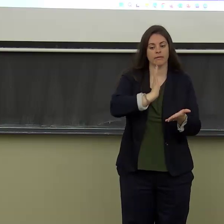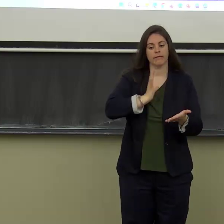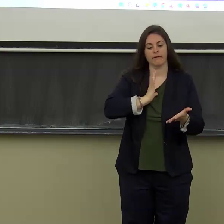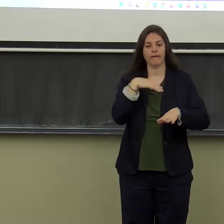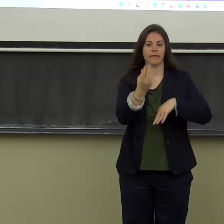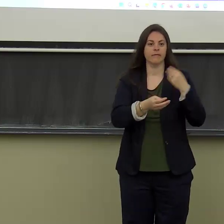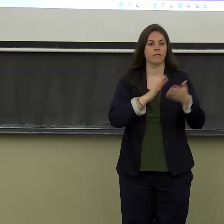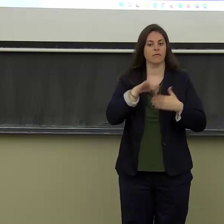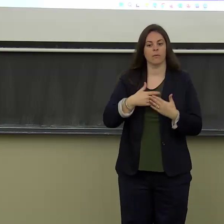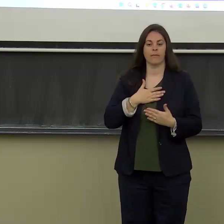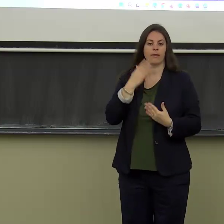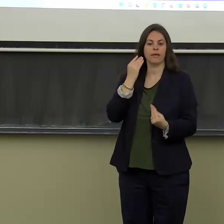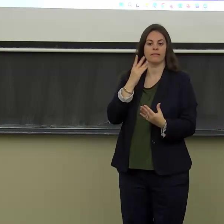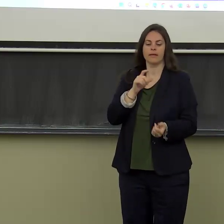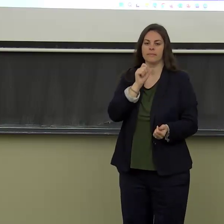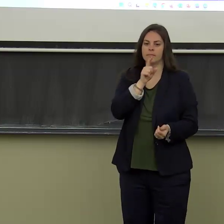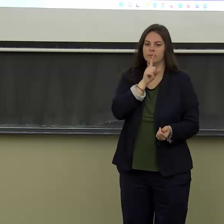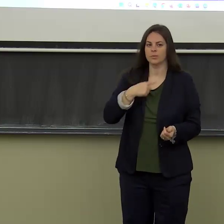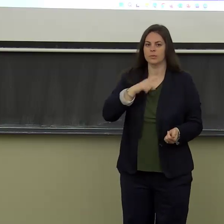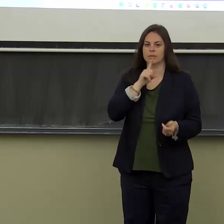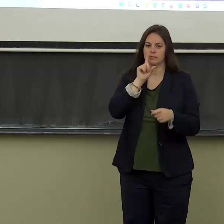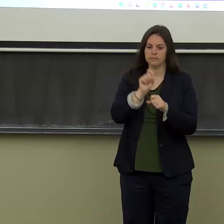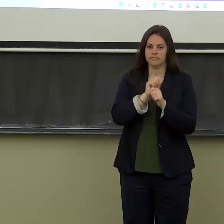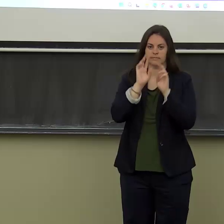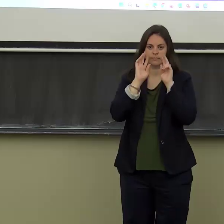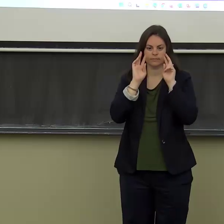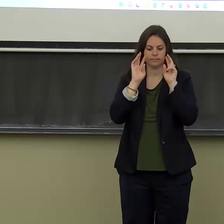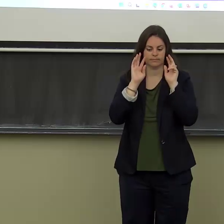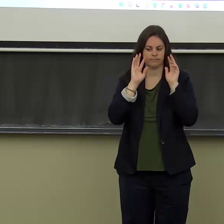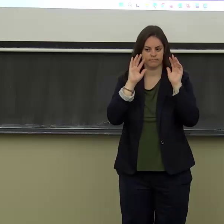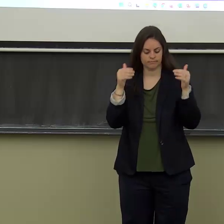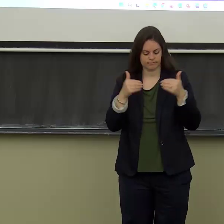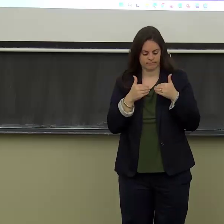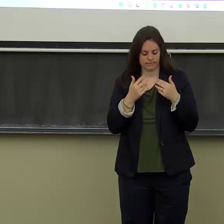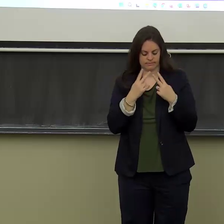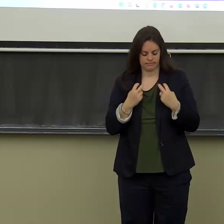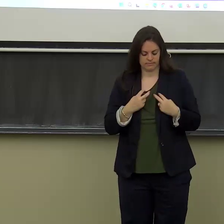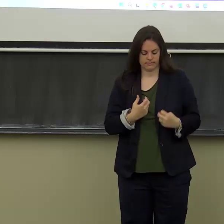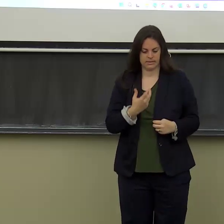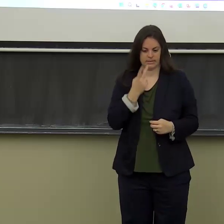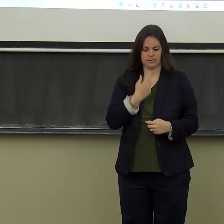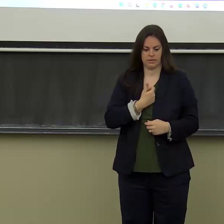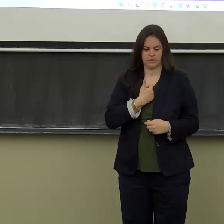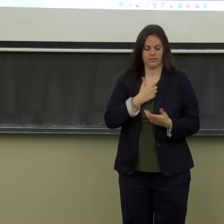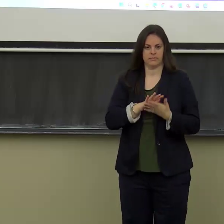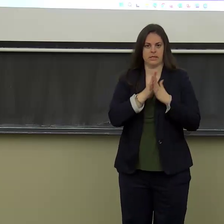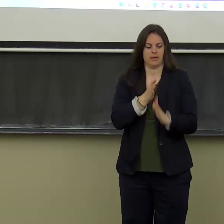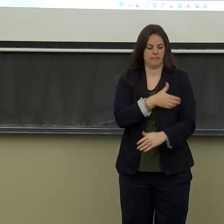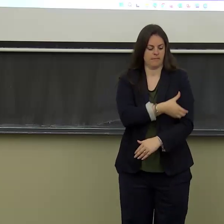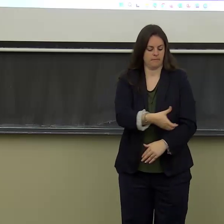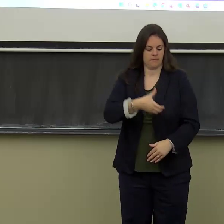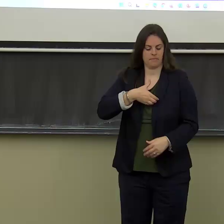data, see ourselves as being empowered to own our data, to having like